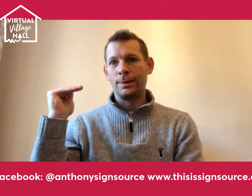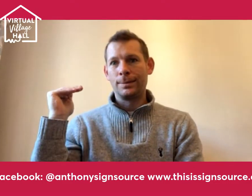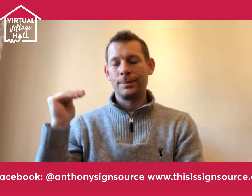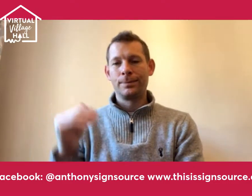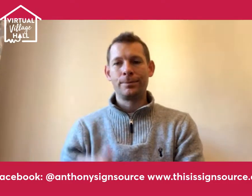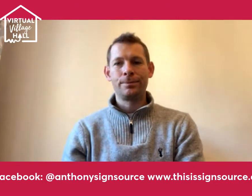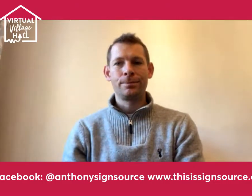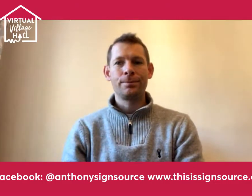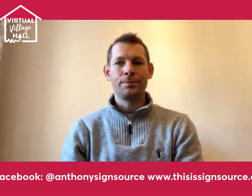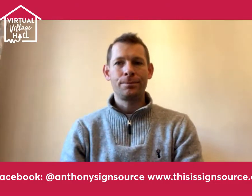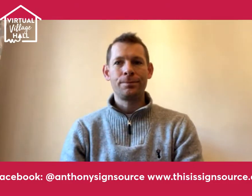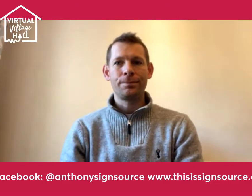short,